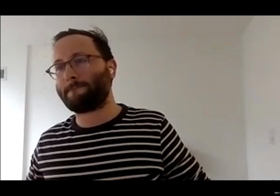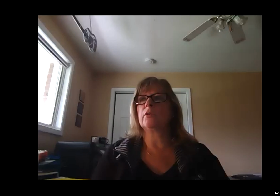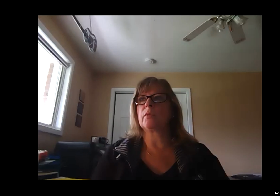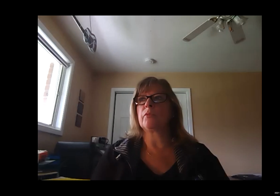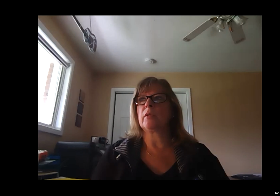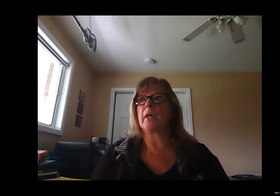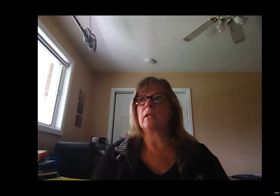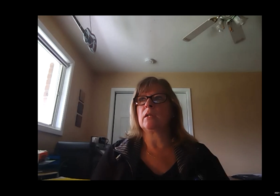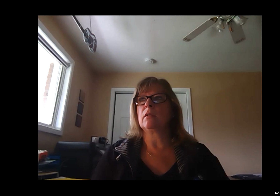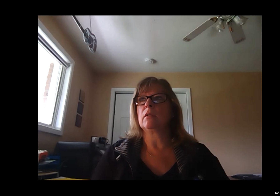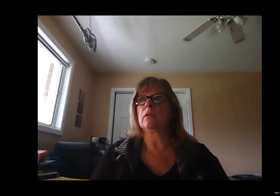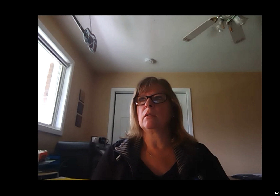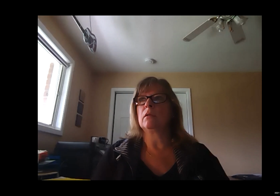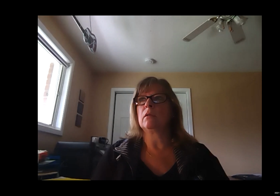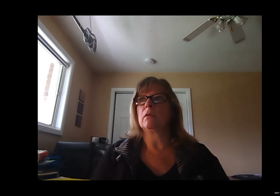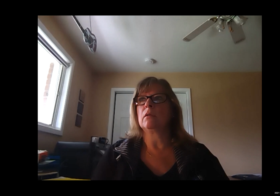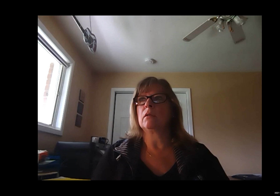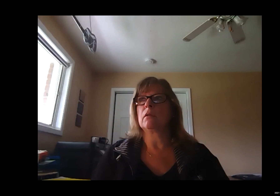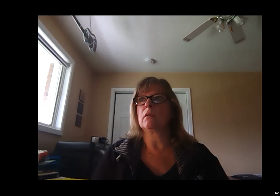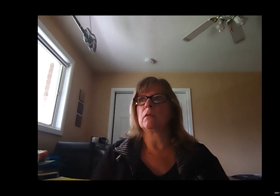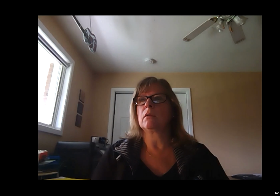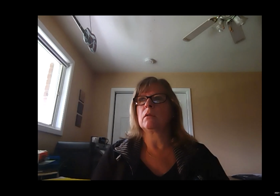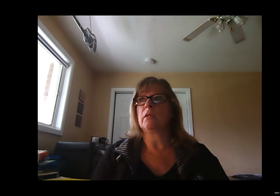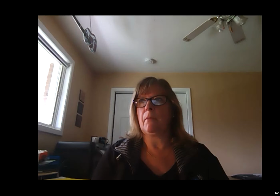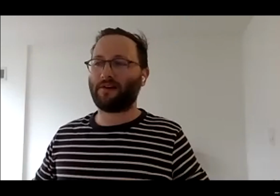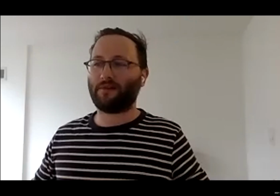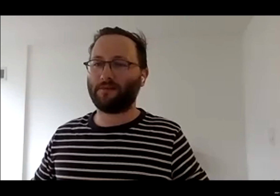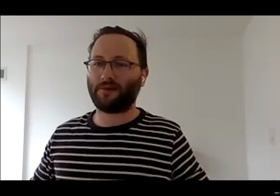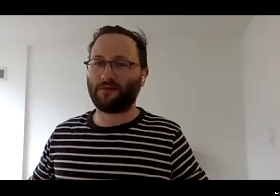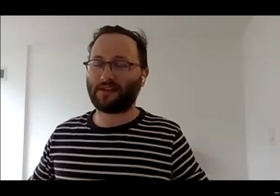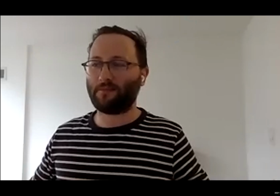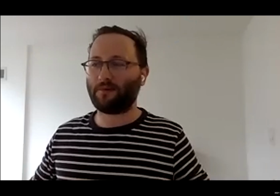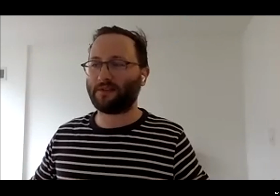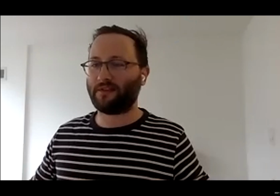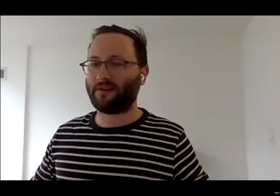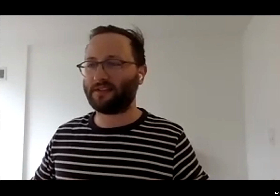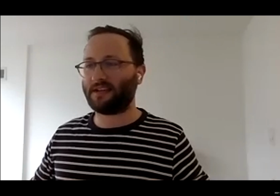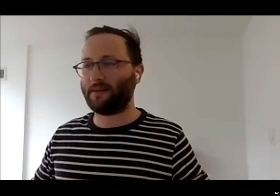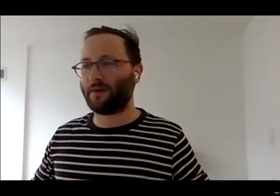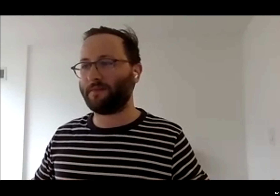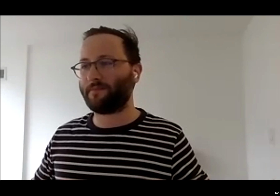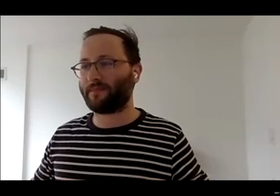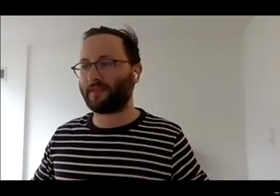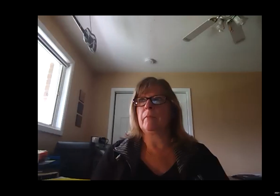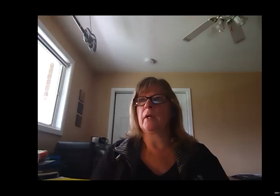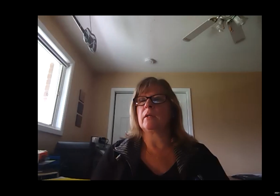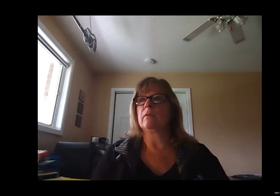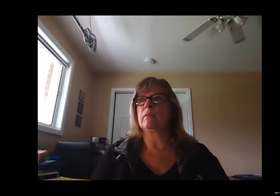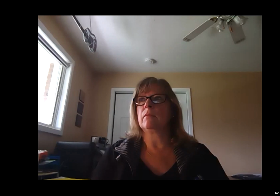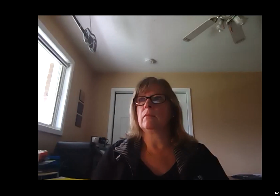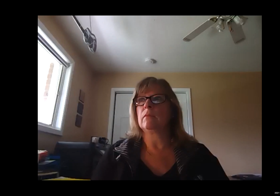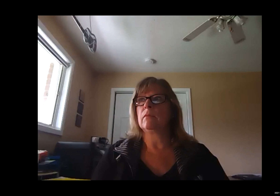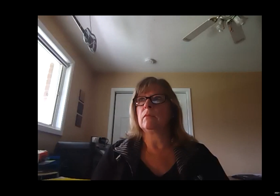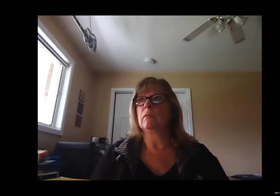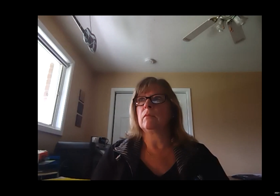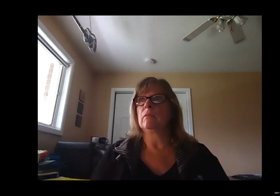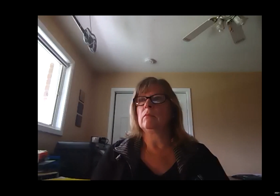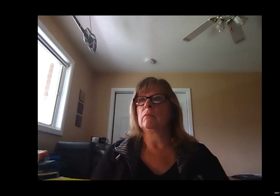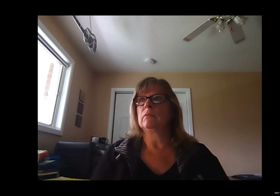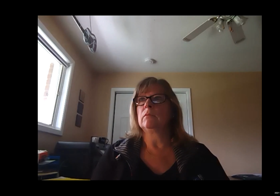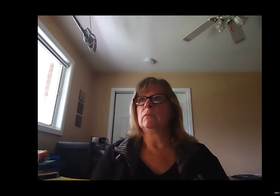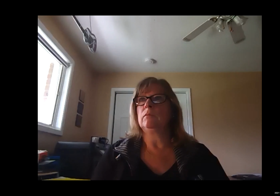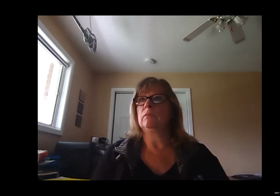So you're going to close them and bring them back in? I already pressed close breakout room, so it kind of puts everything on a timer. Yep, got it. Yeah, it's a